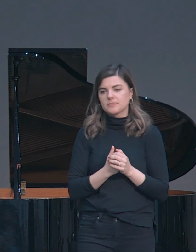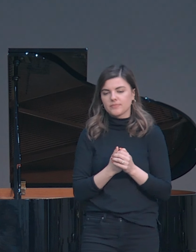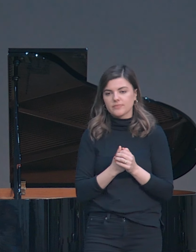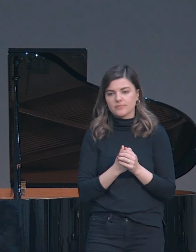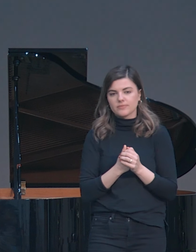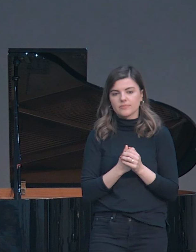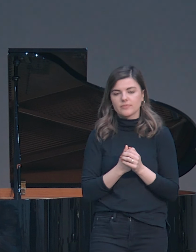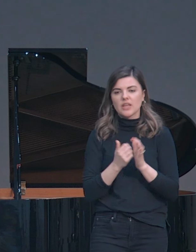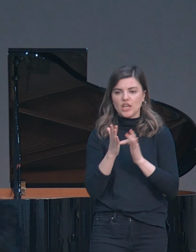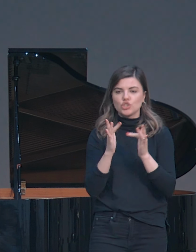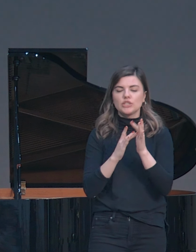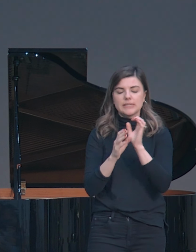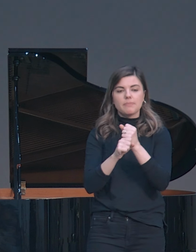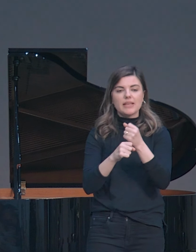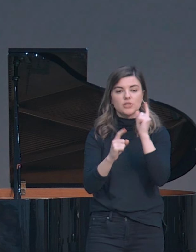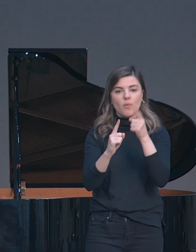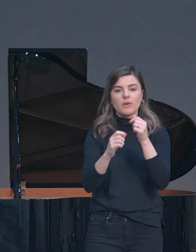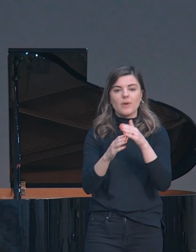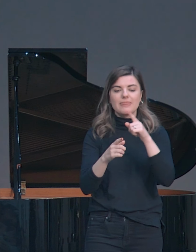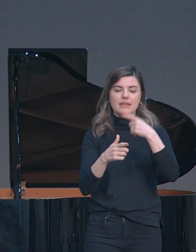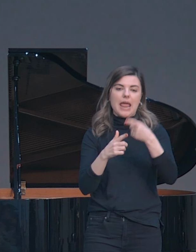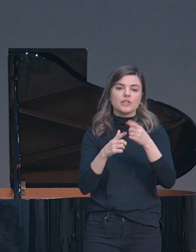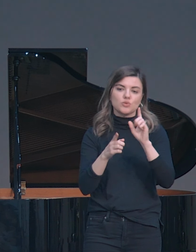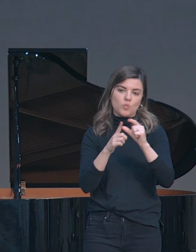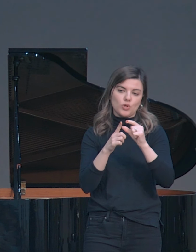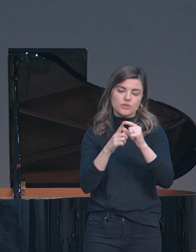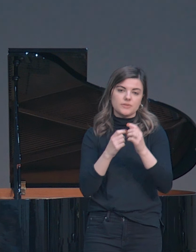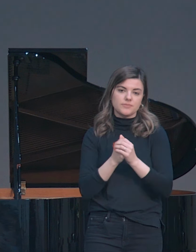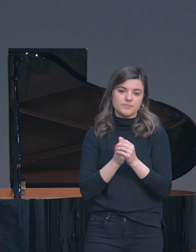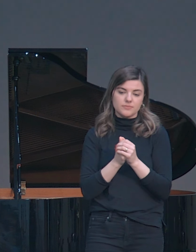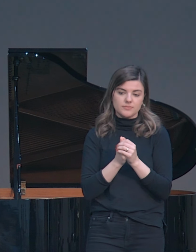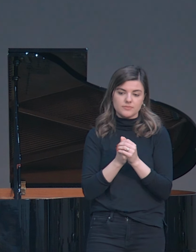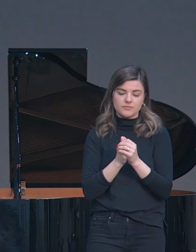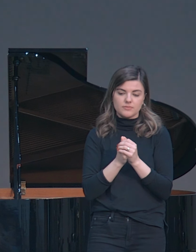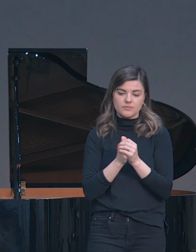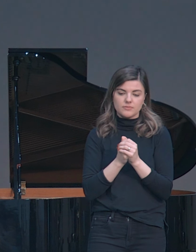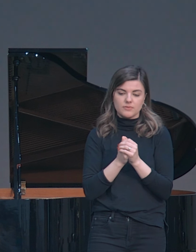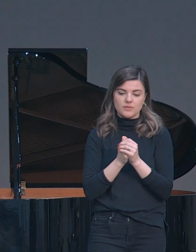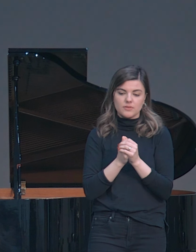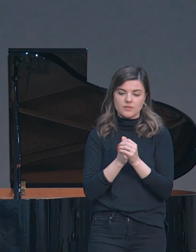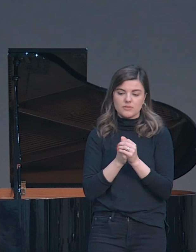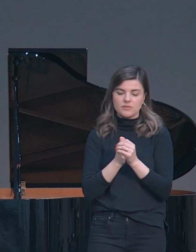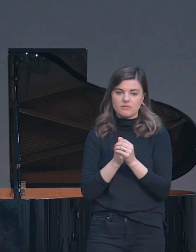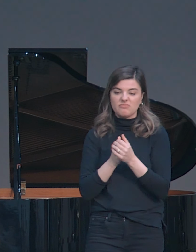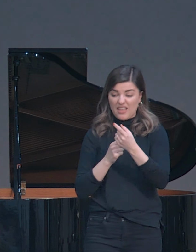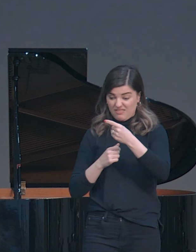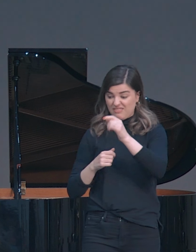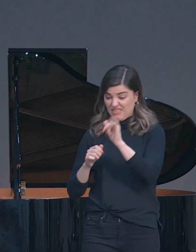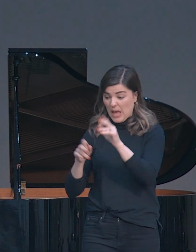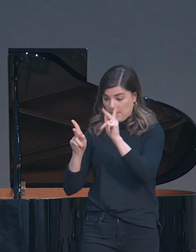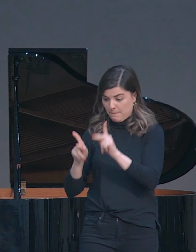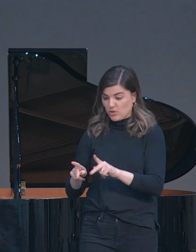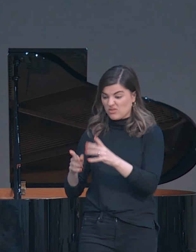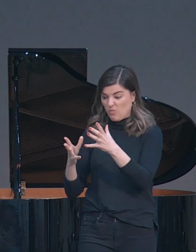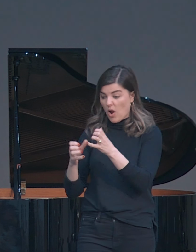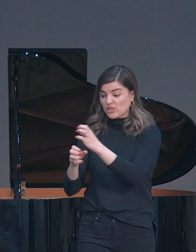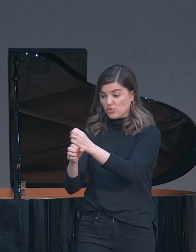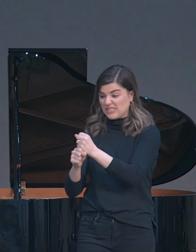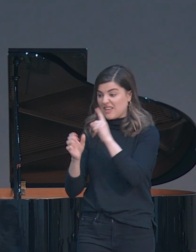And Jesus makes that point with his next words, that they may be praised by others.